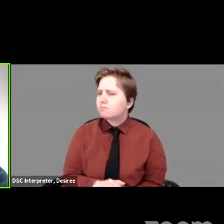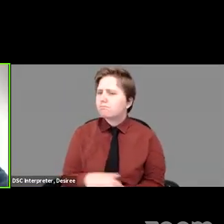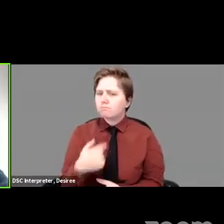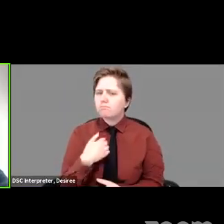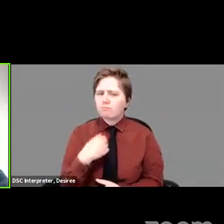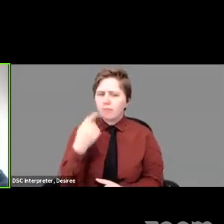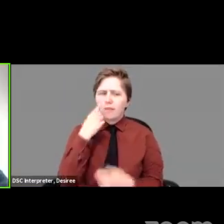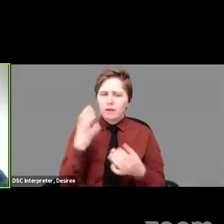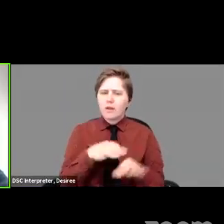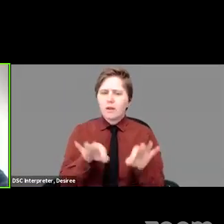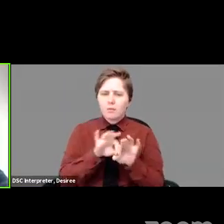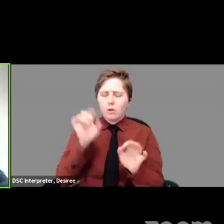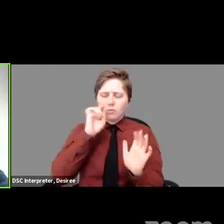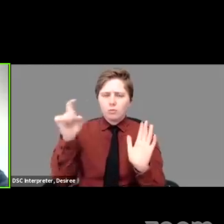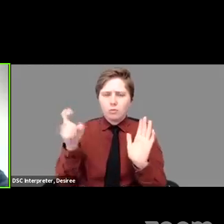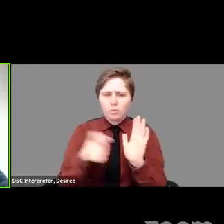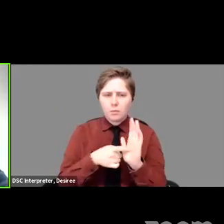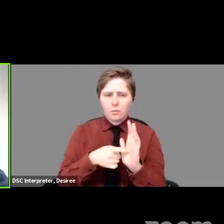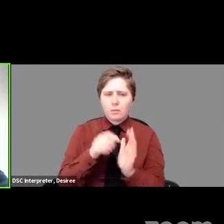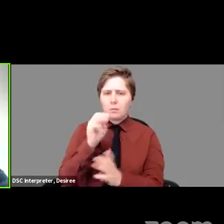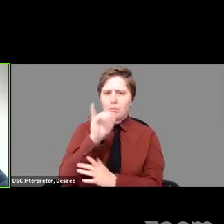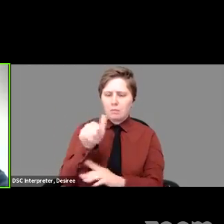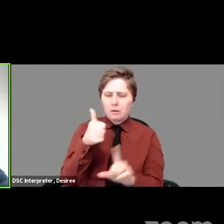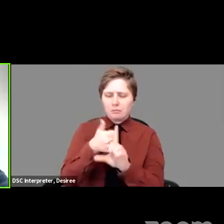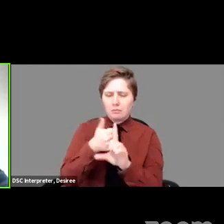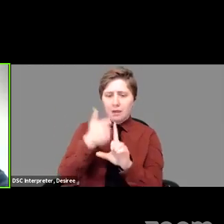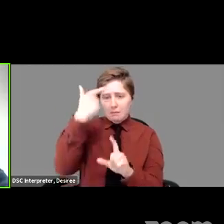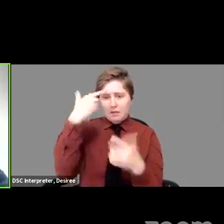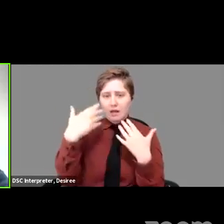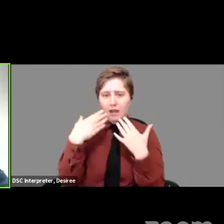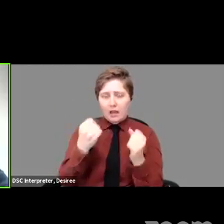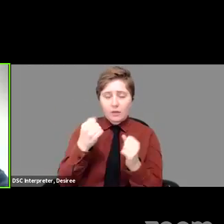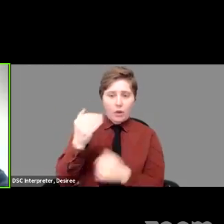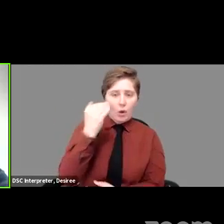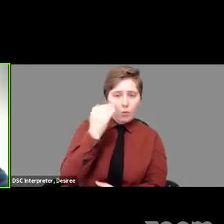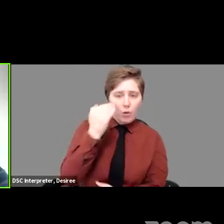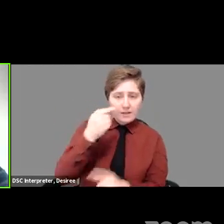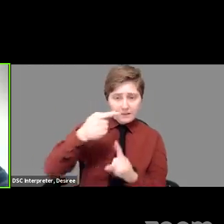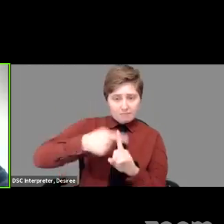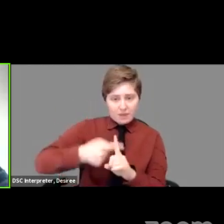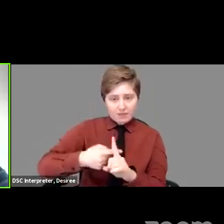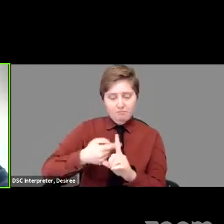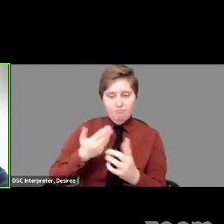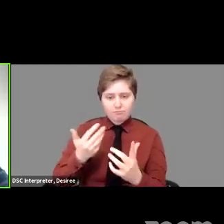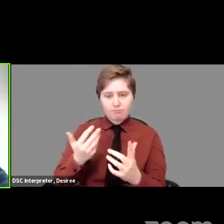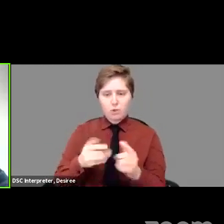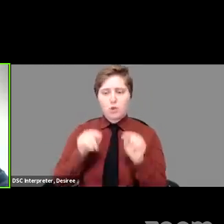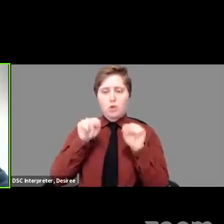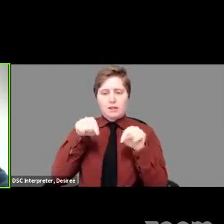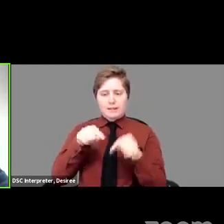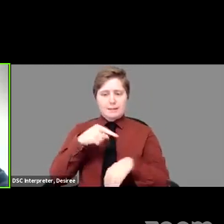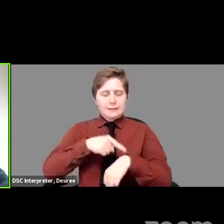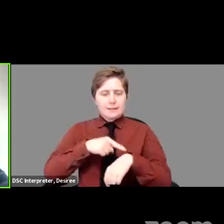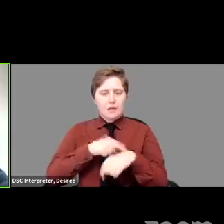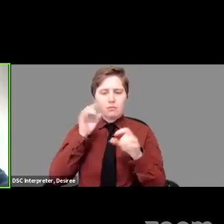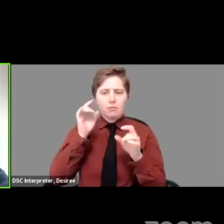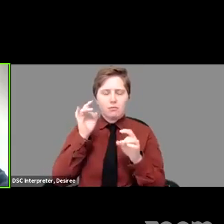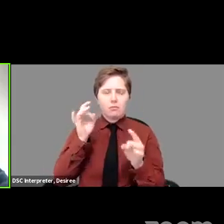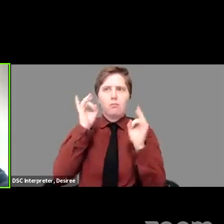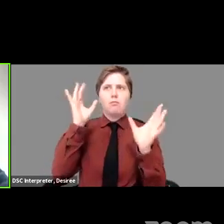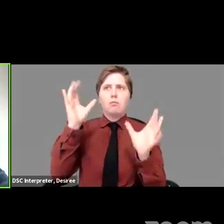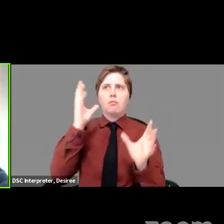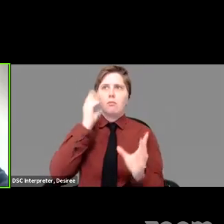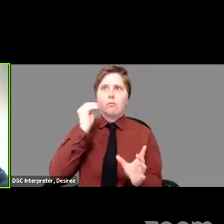to recognize that May is Mental Health Awareness Month, and that during this time of crisis,